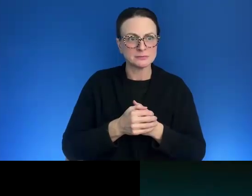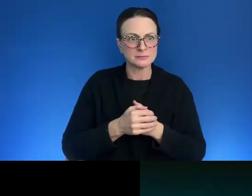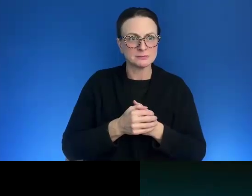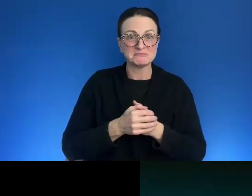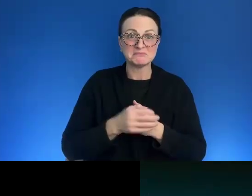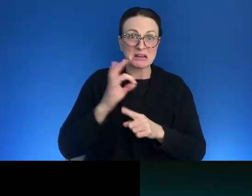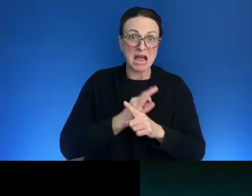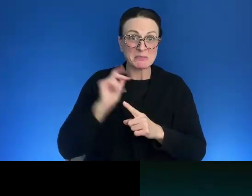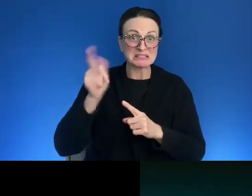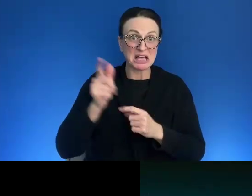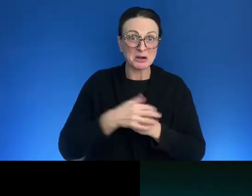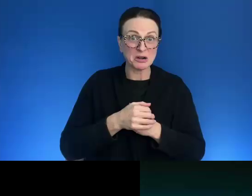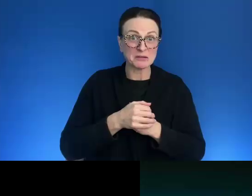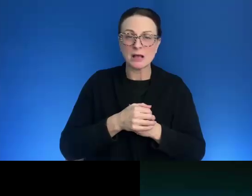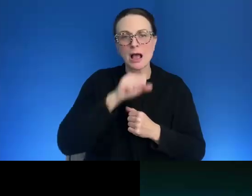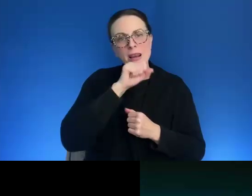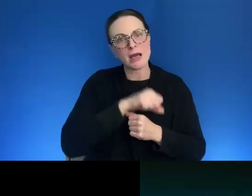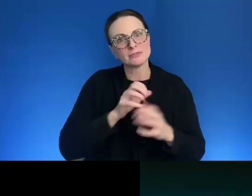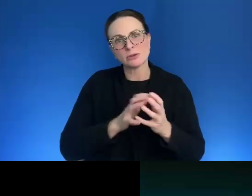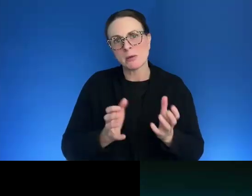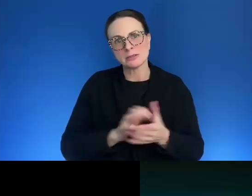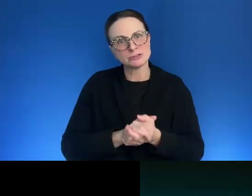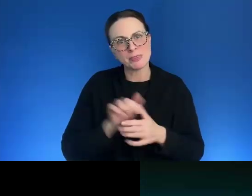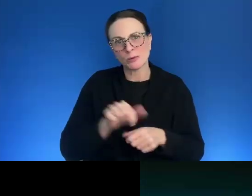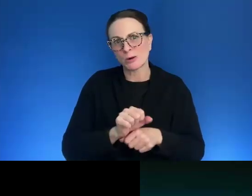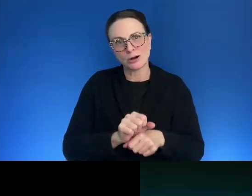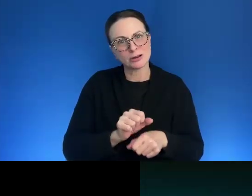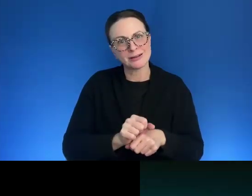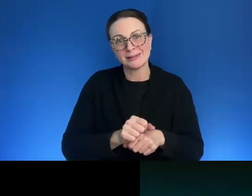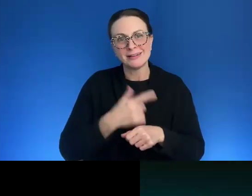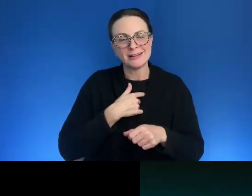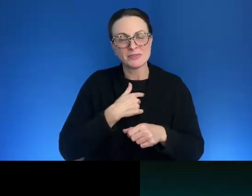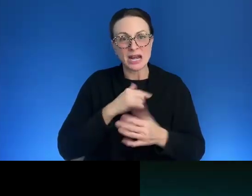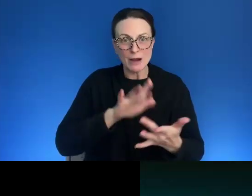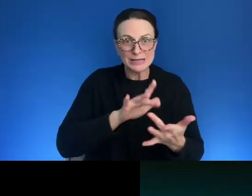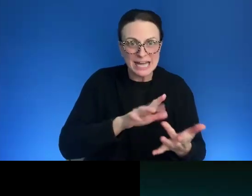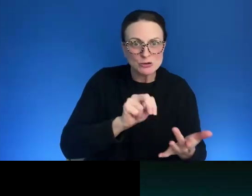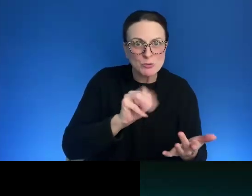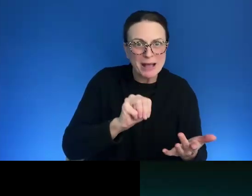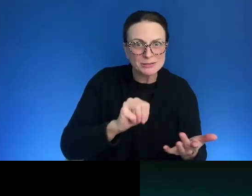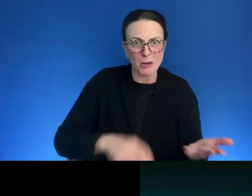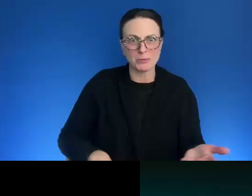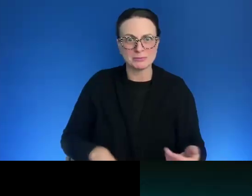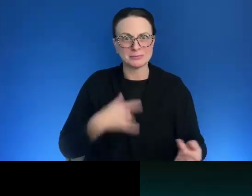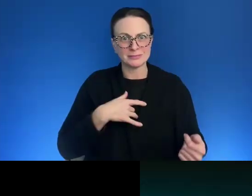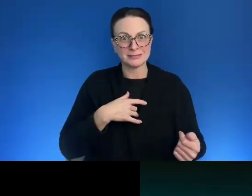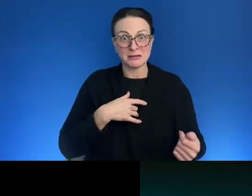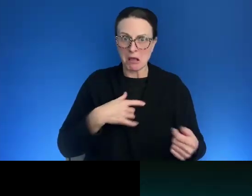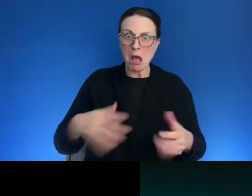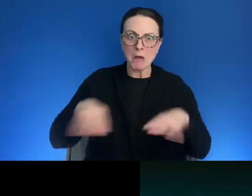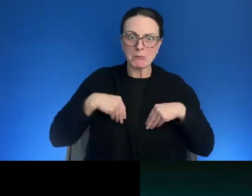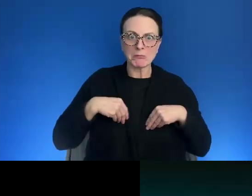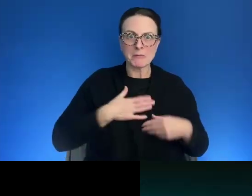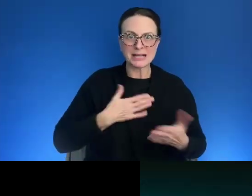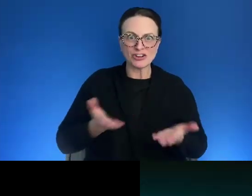About 9 months later, I loved it so much that I just reached out to New Mexico and they wanted